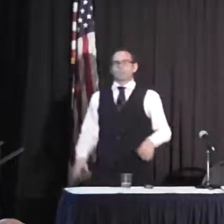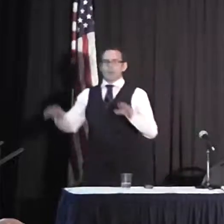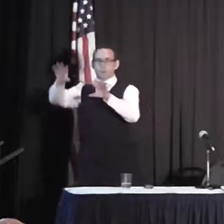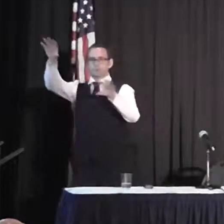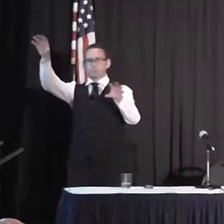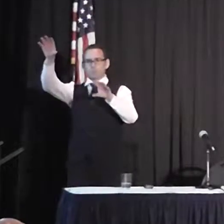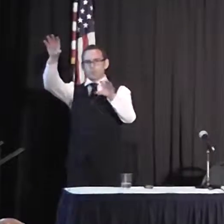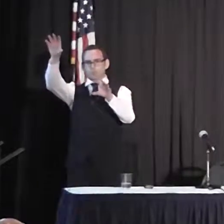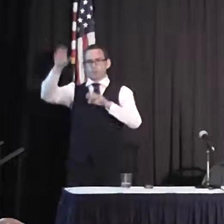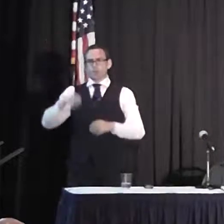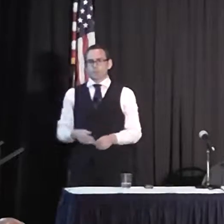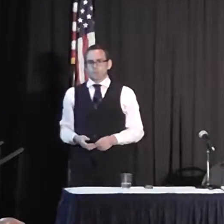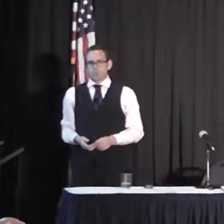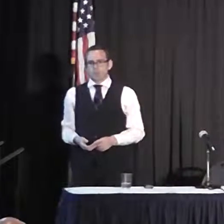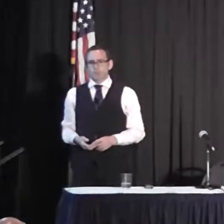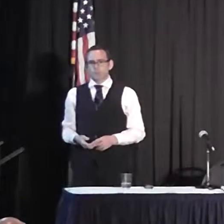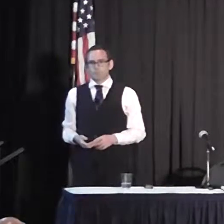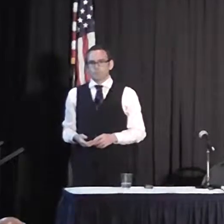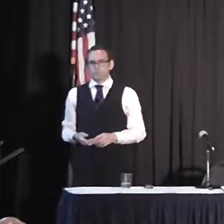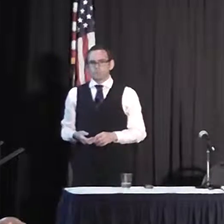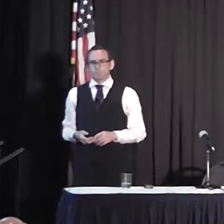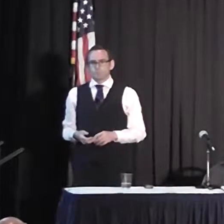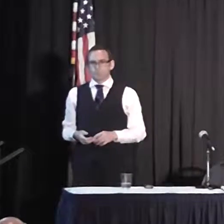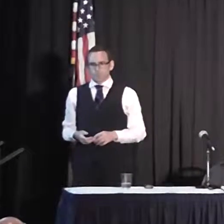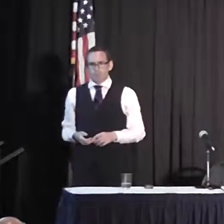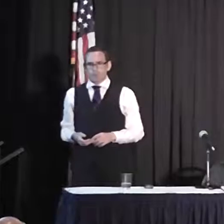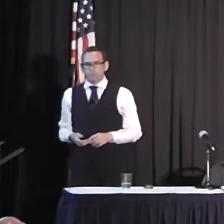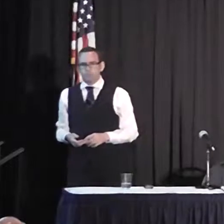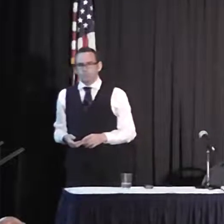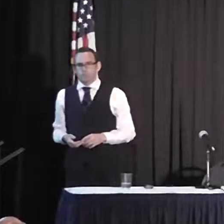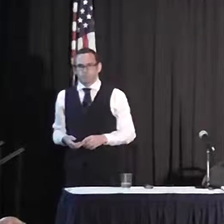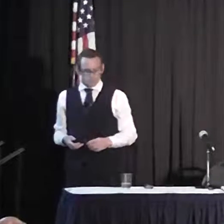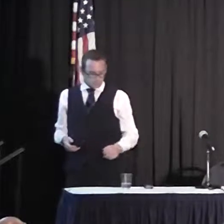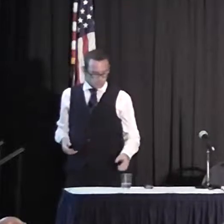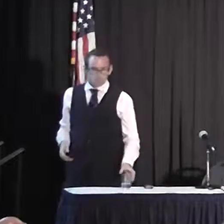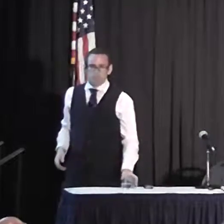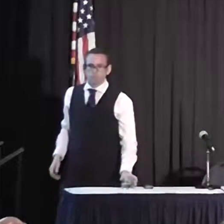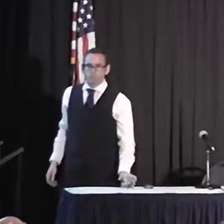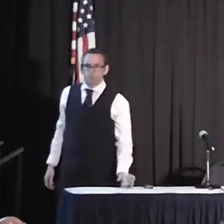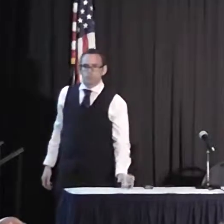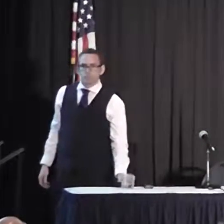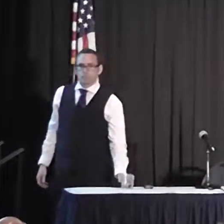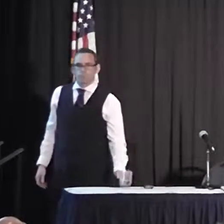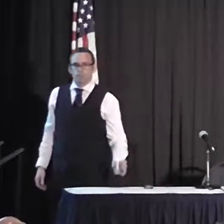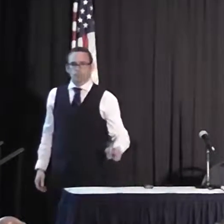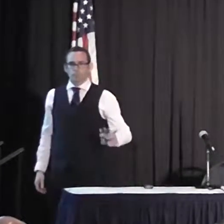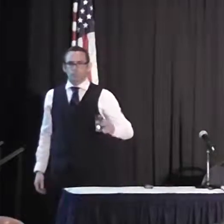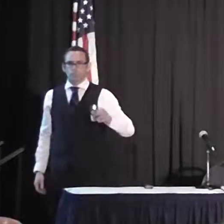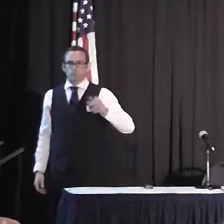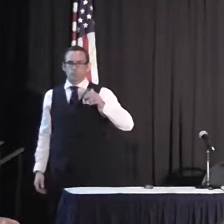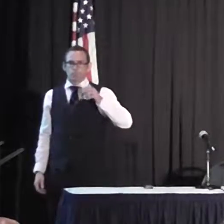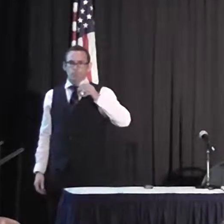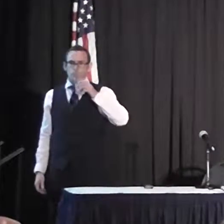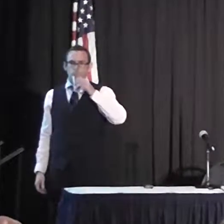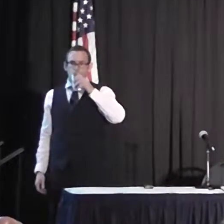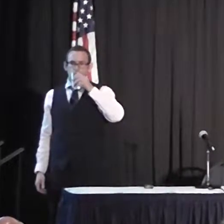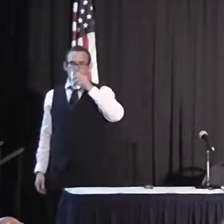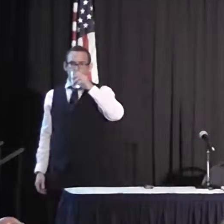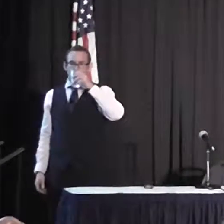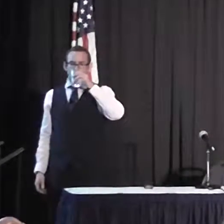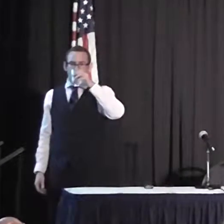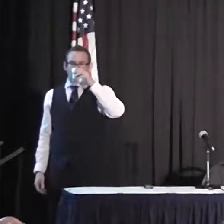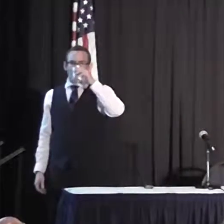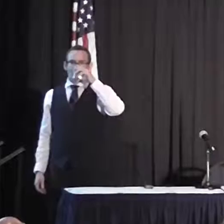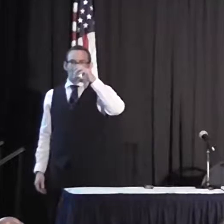a distraction from the other prices, I think. Is that fair? Yeah, but let me follow up. You talked about the